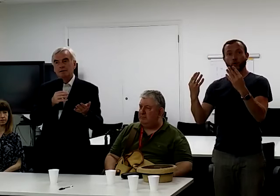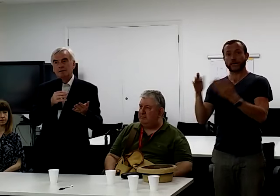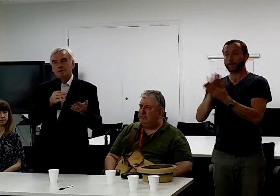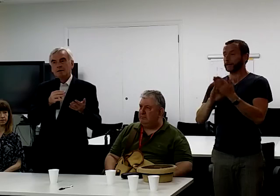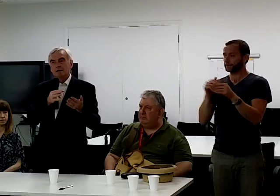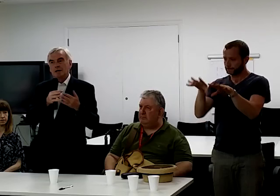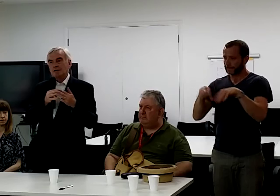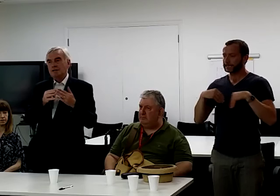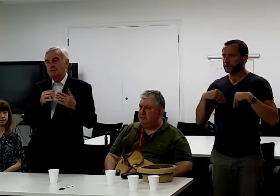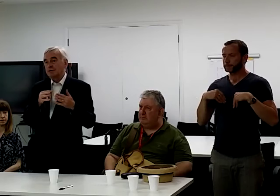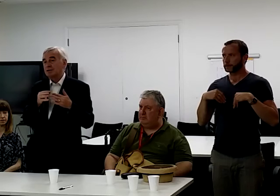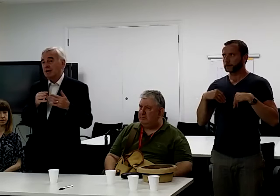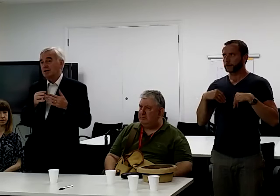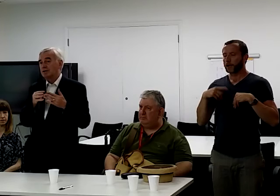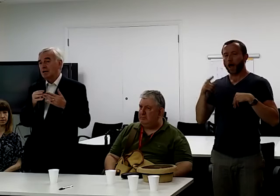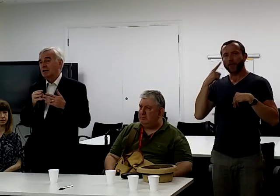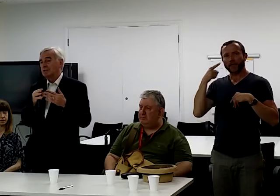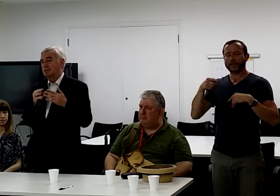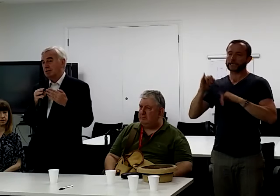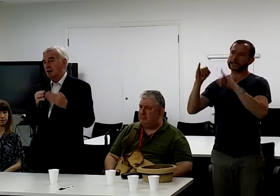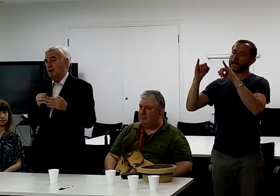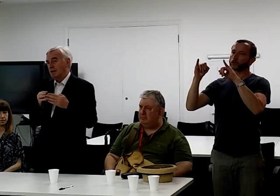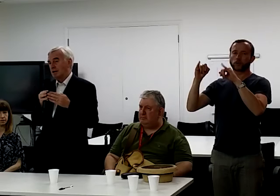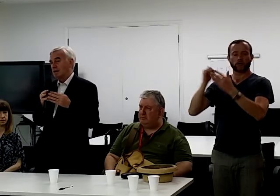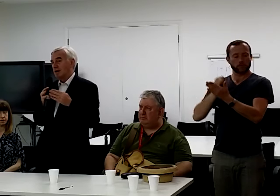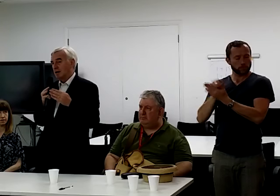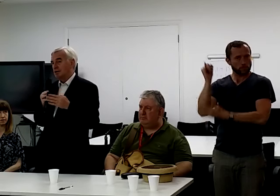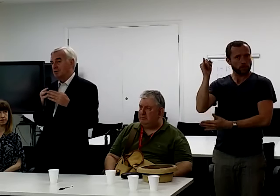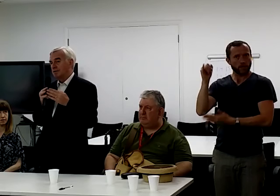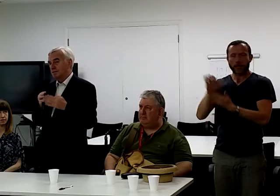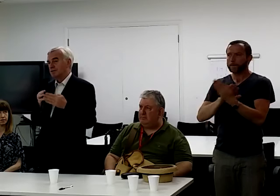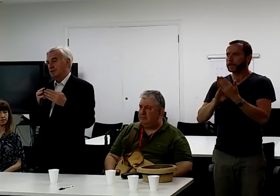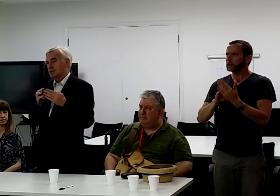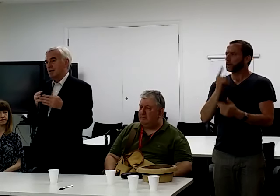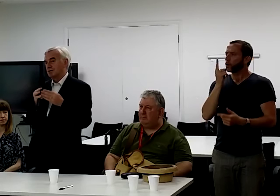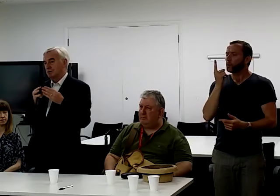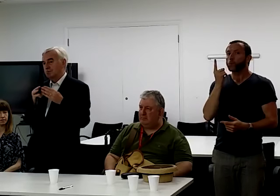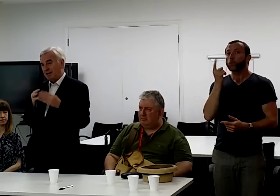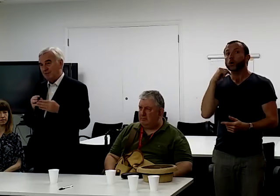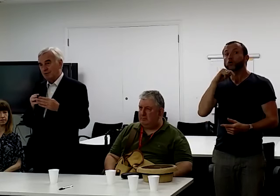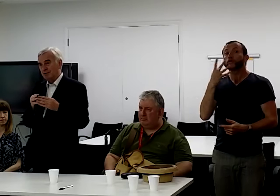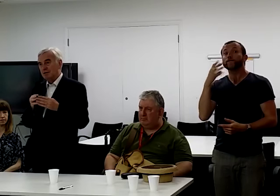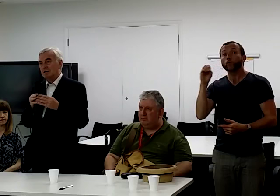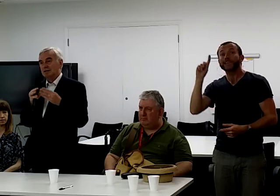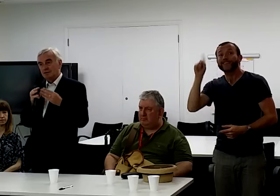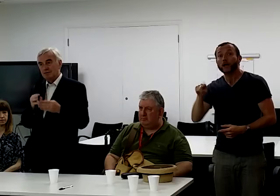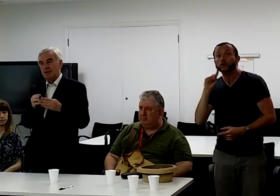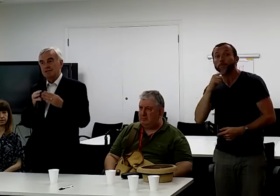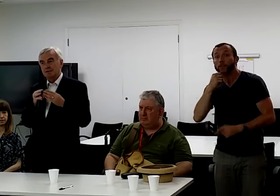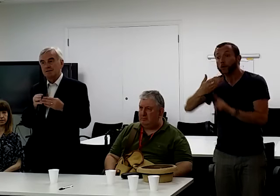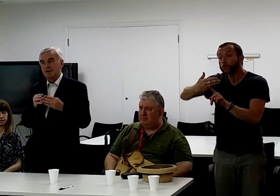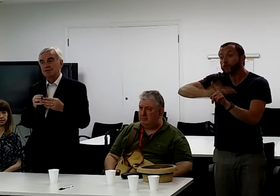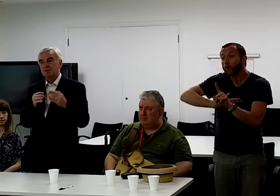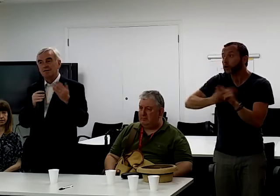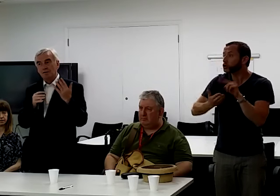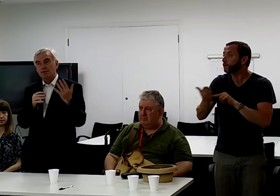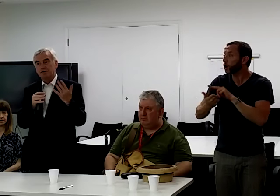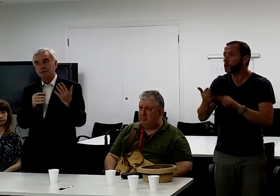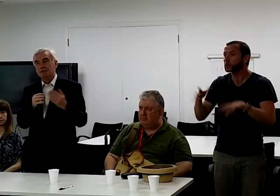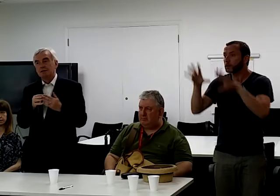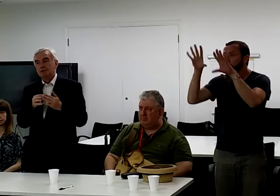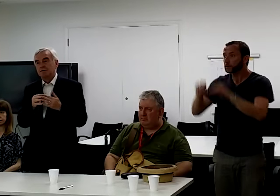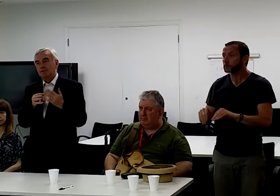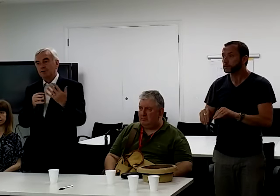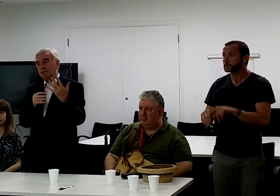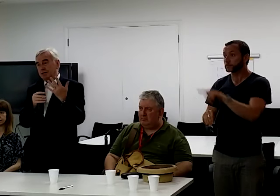way. I think that was a scandal. That is denying 140,000 people the right to vote. So it's